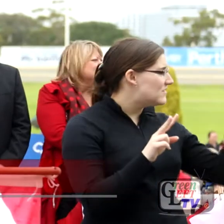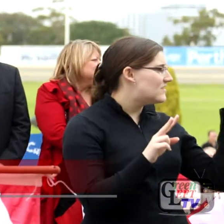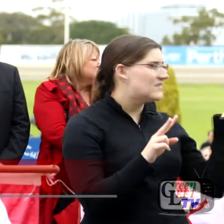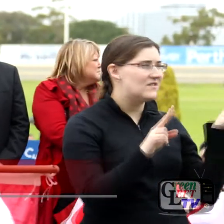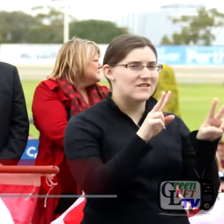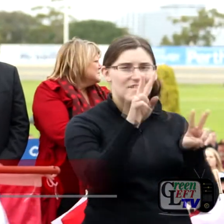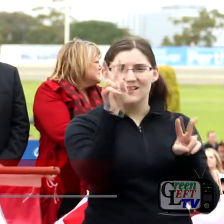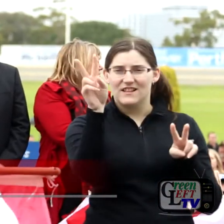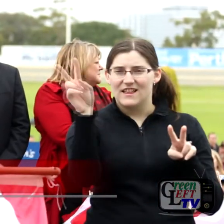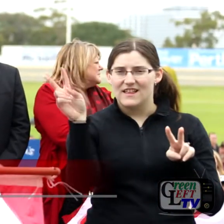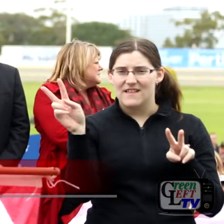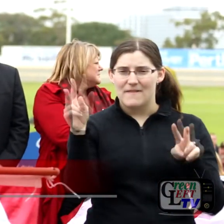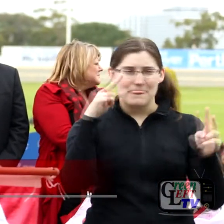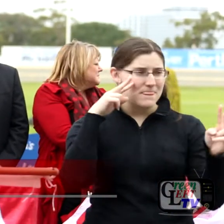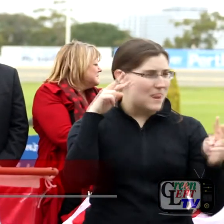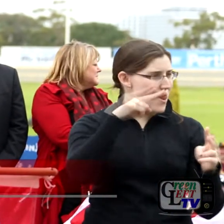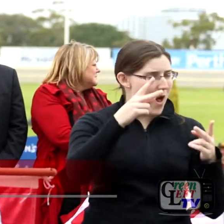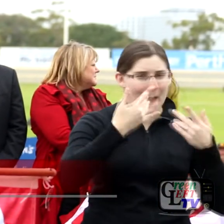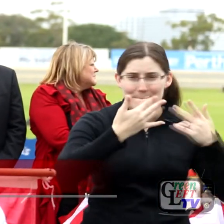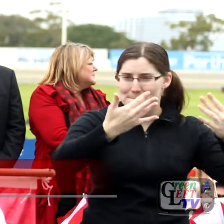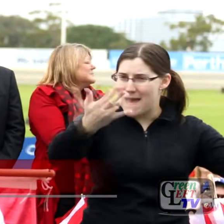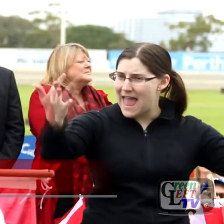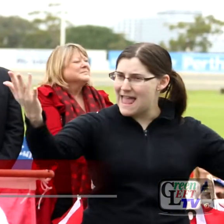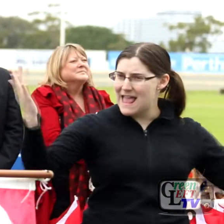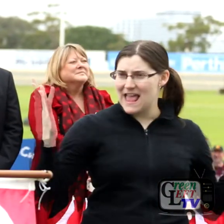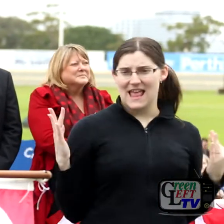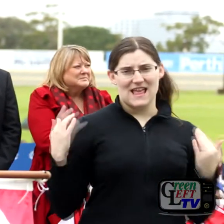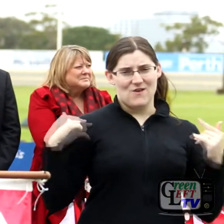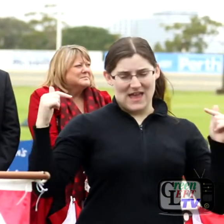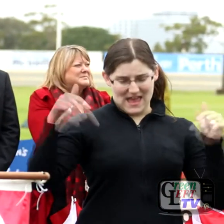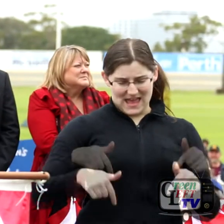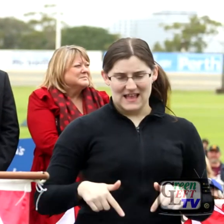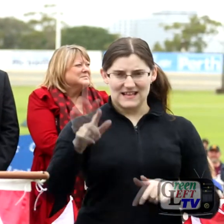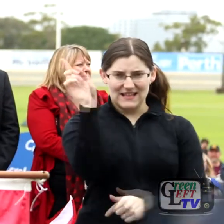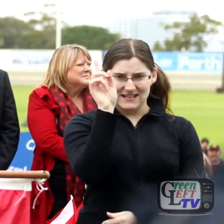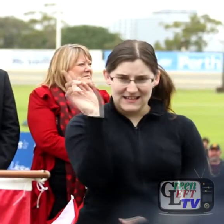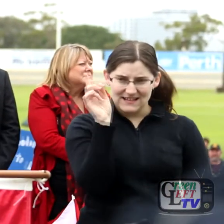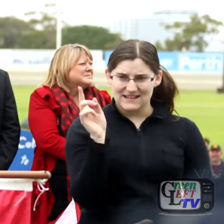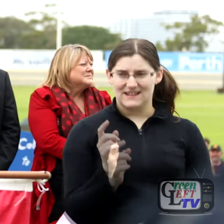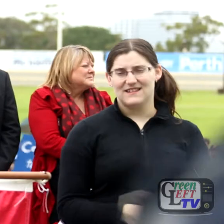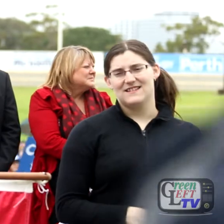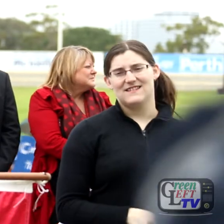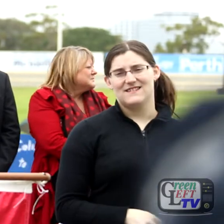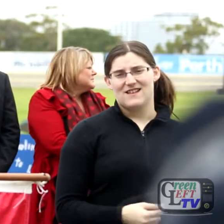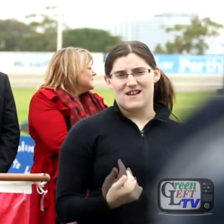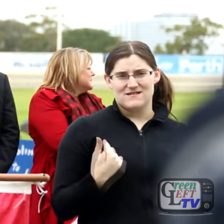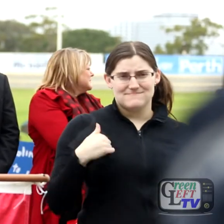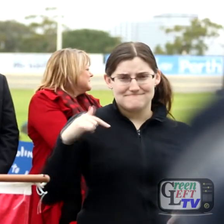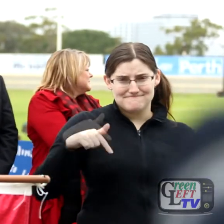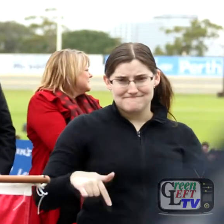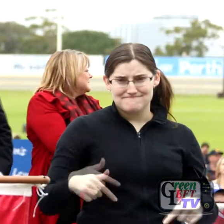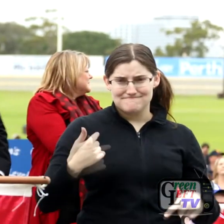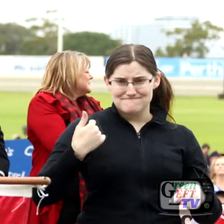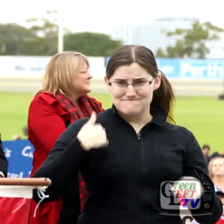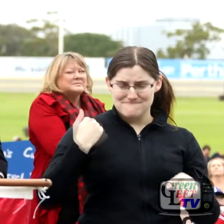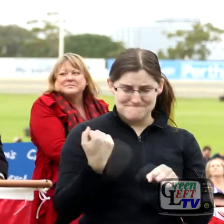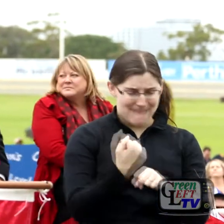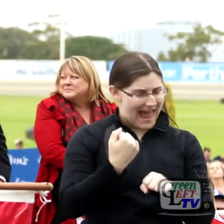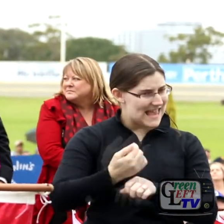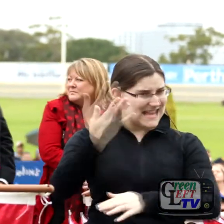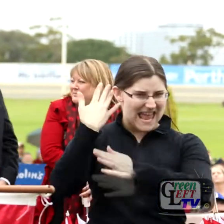around. Look at all of us. We are here today. We are here today and we are making